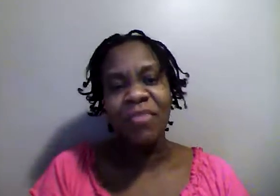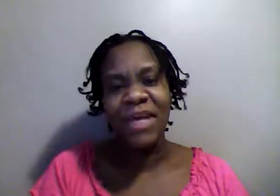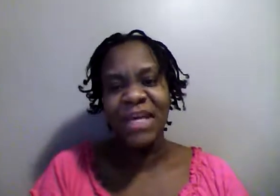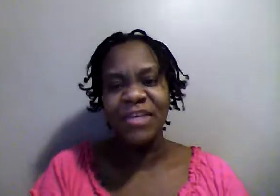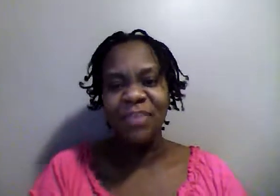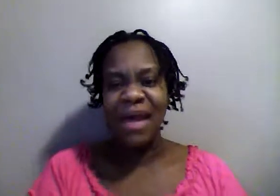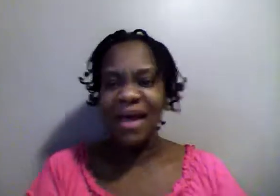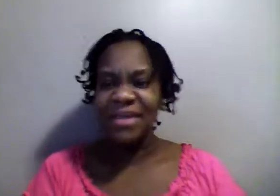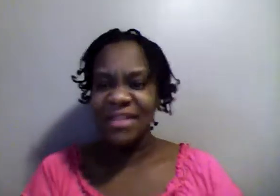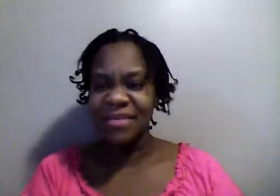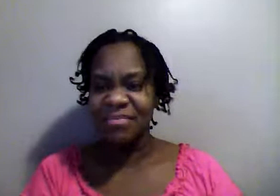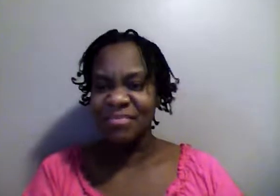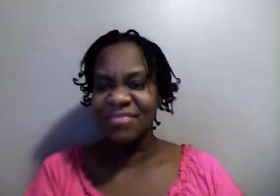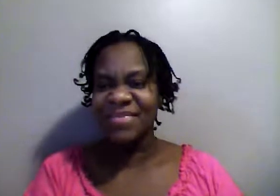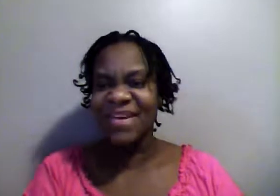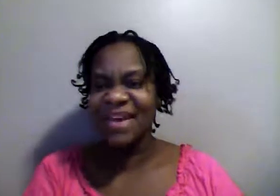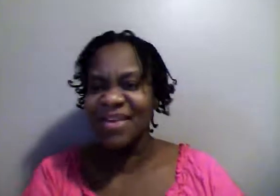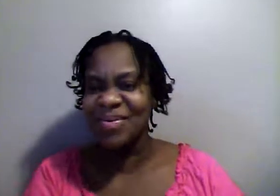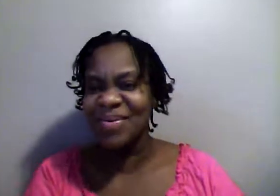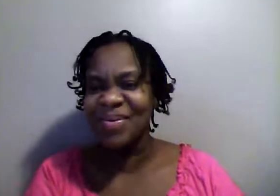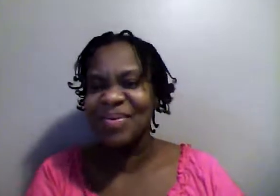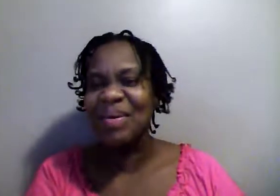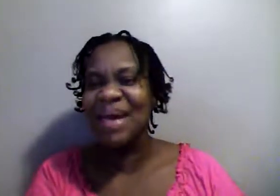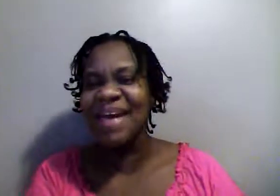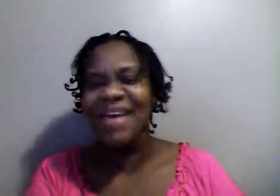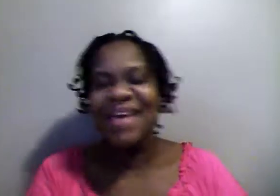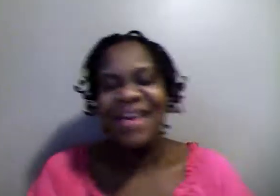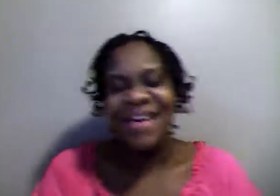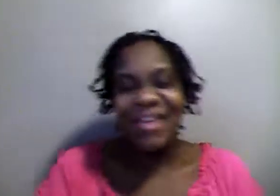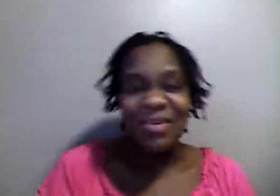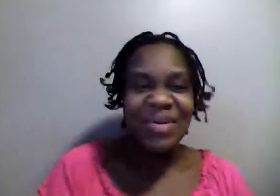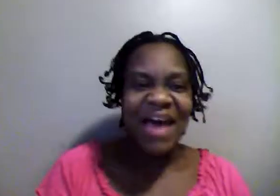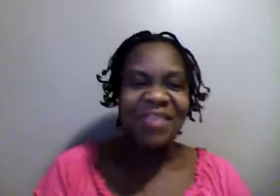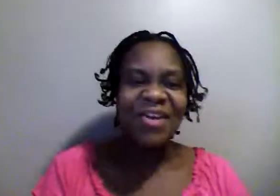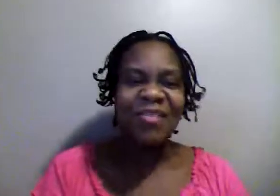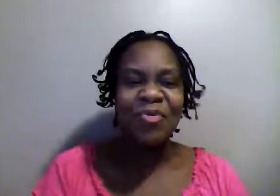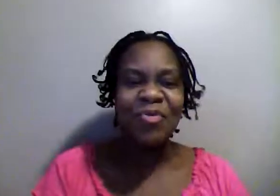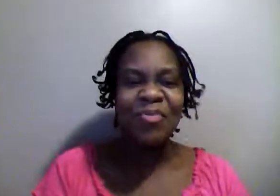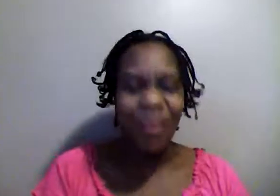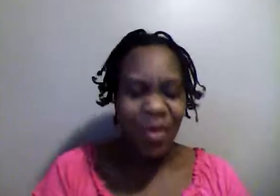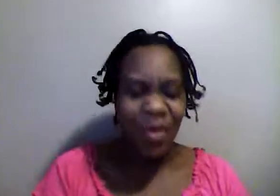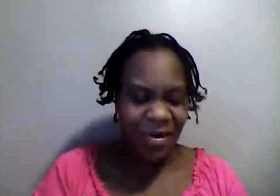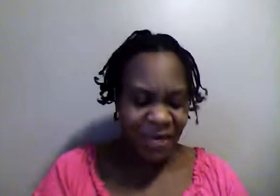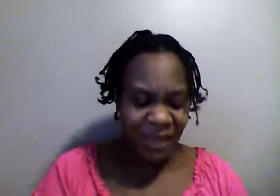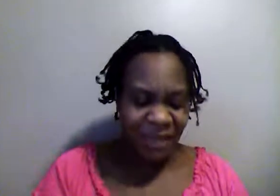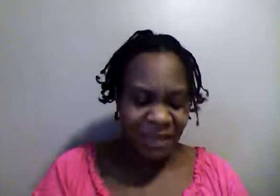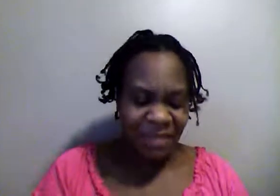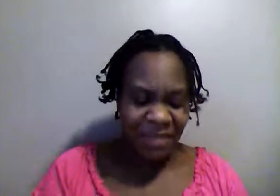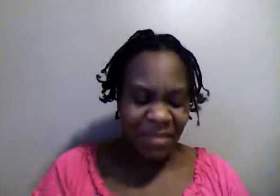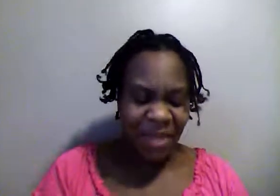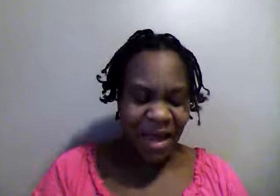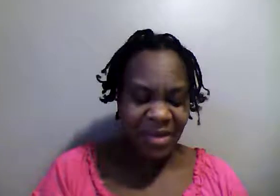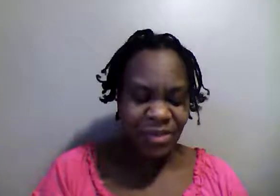each plant. I don't know. Okay. You don't have enough room for the plants to